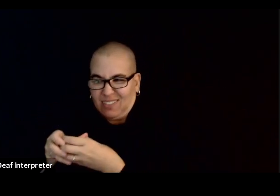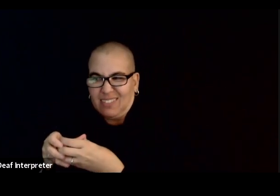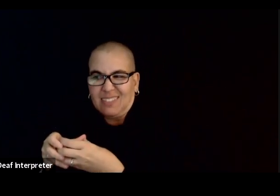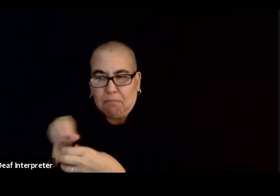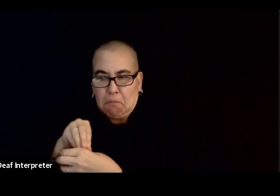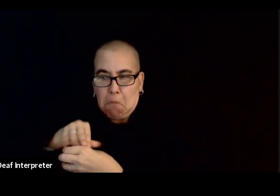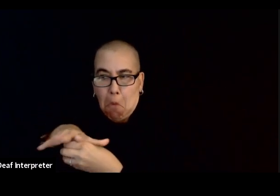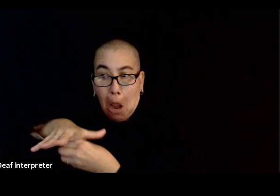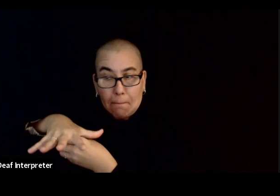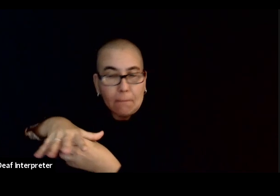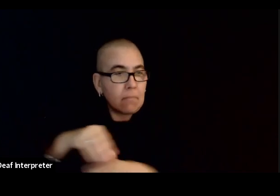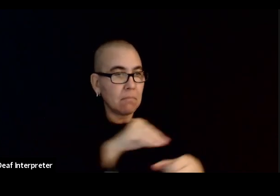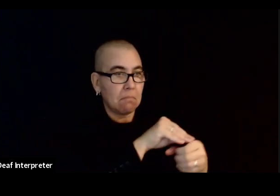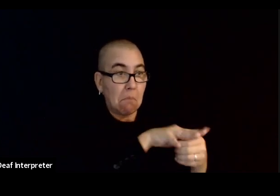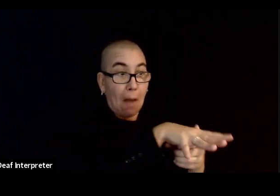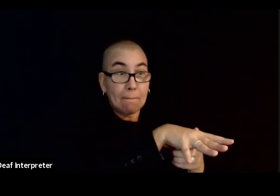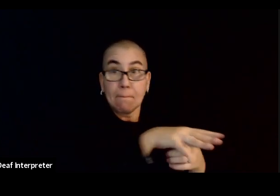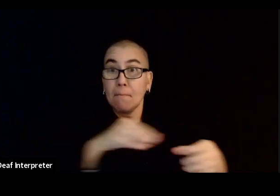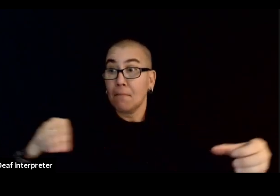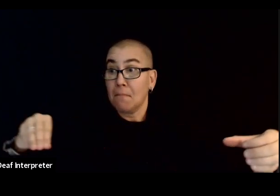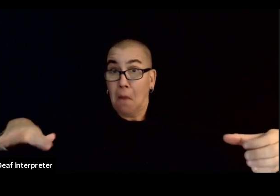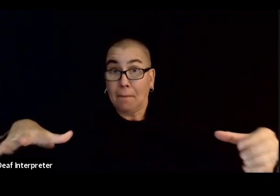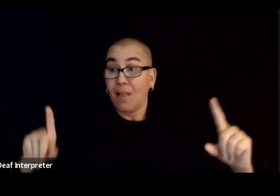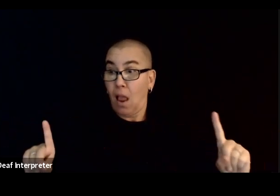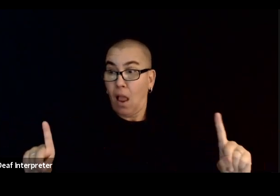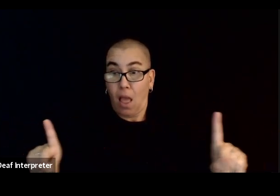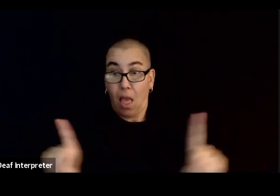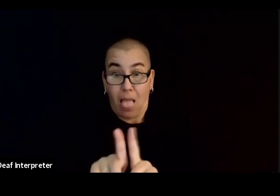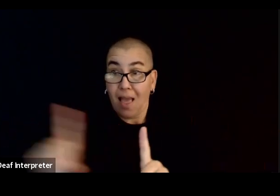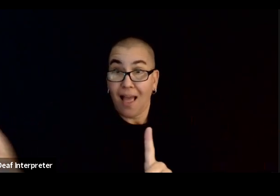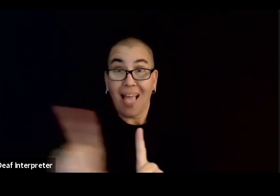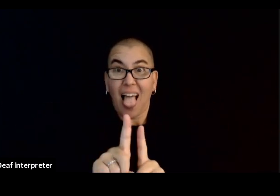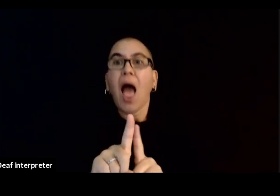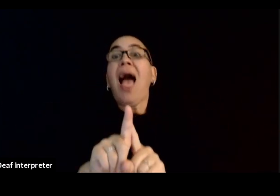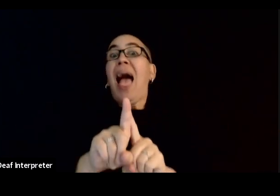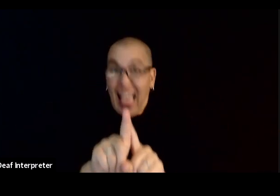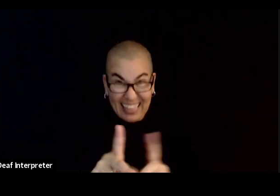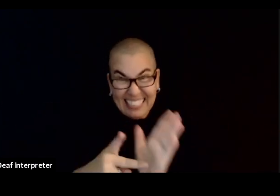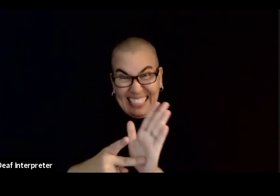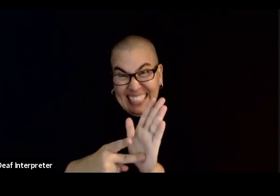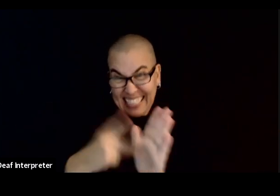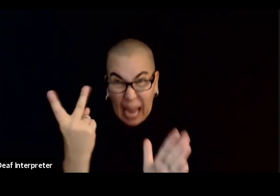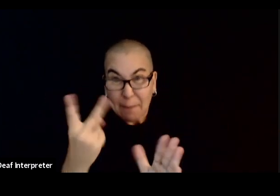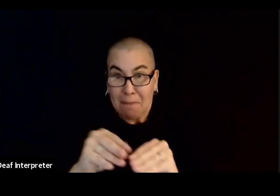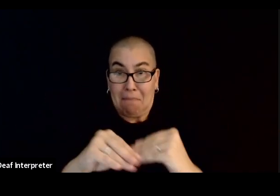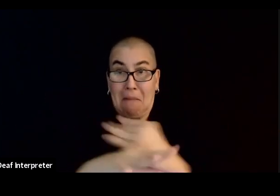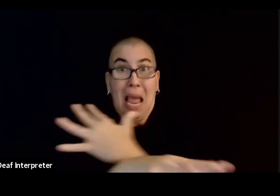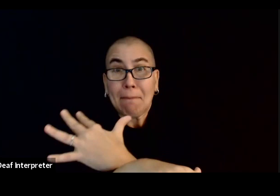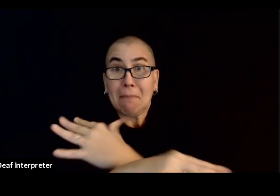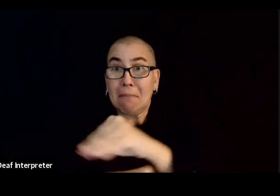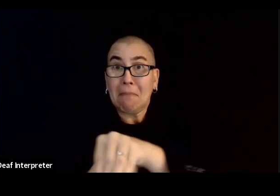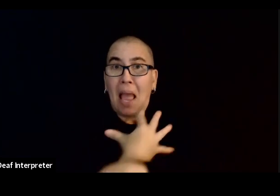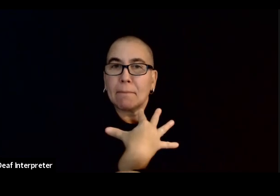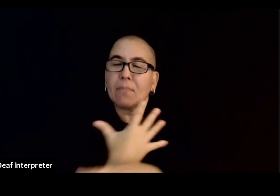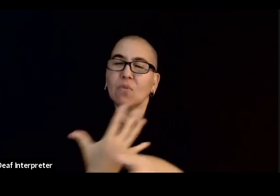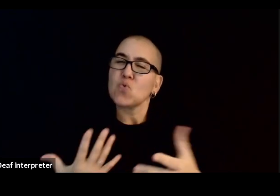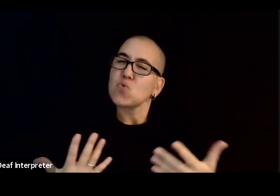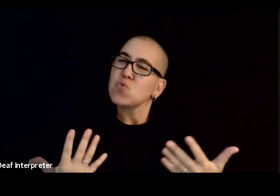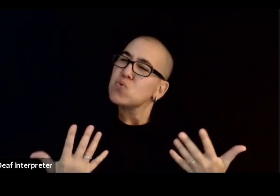the ripple effect of all those cases. And then Glenn, as soon as I pull up the data, I will speak up and share it.